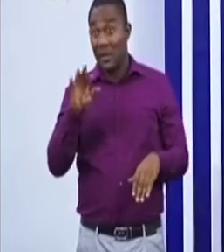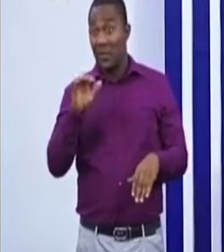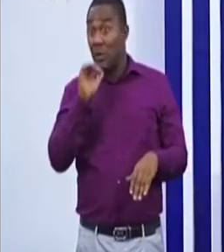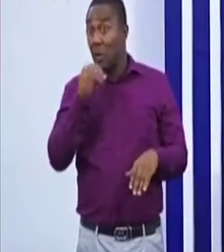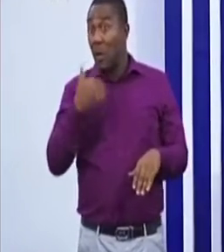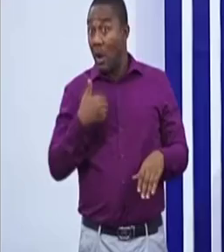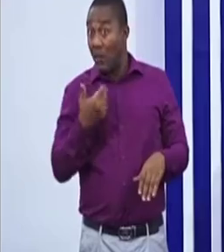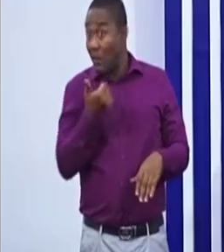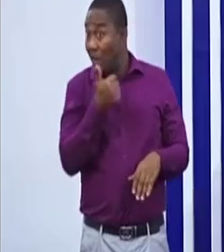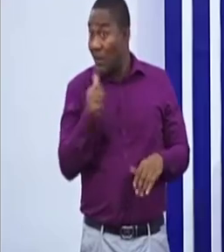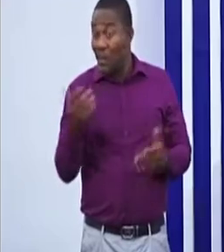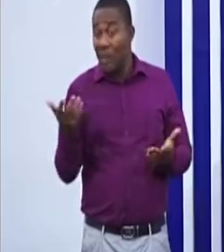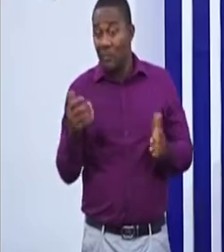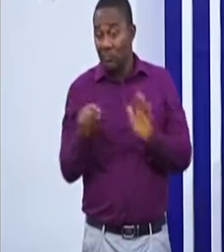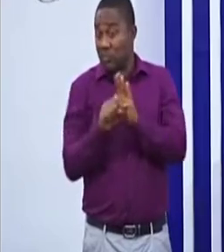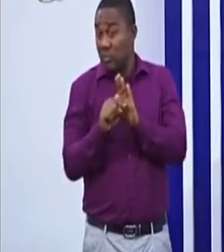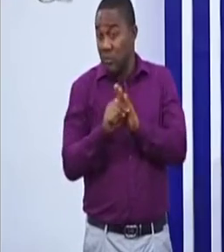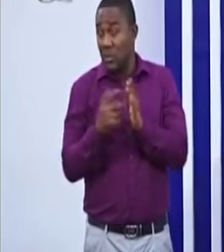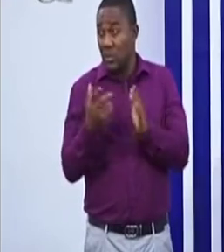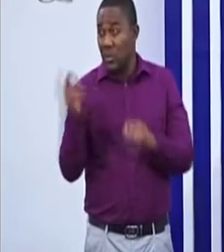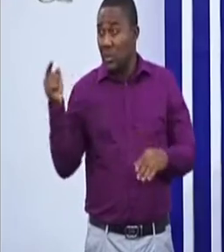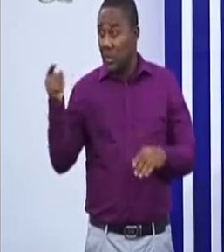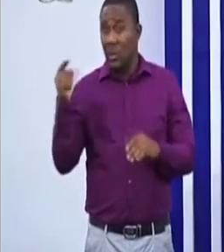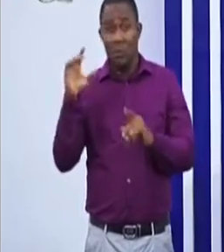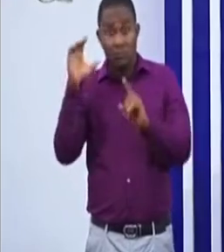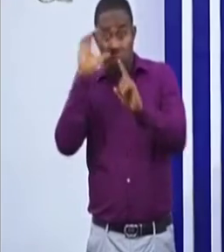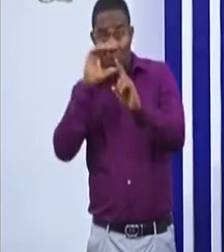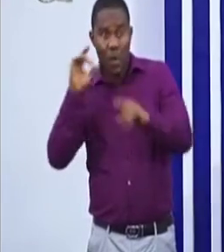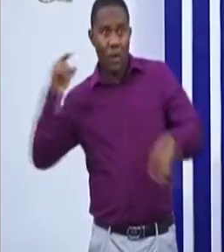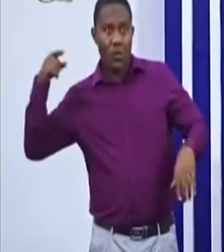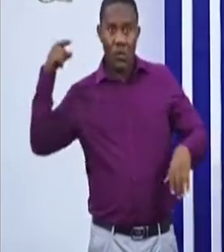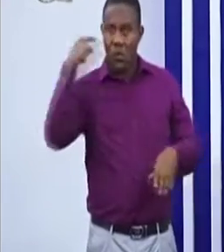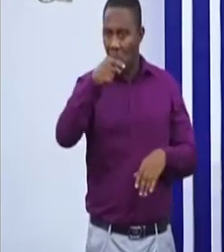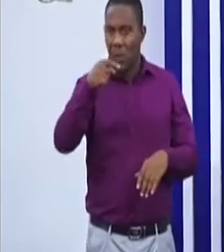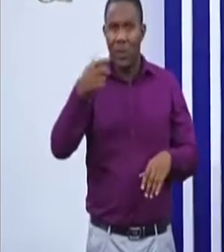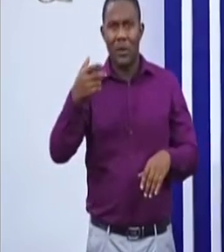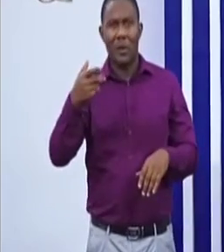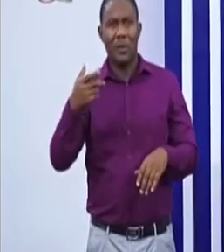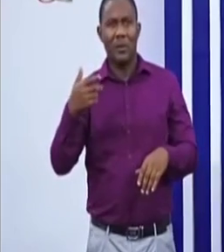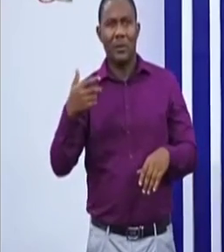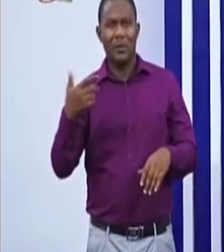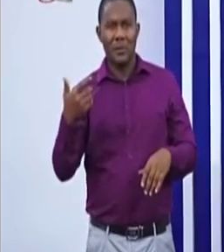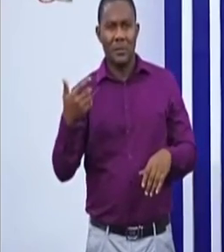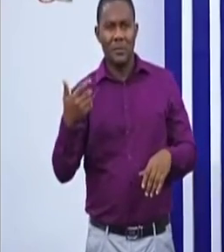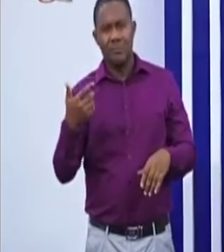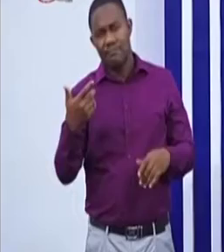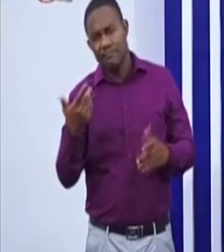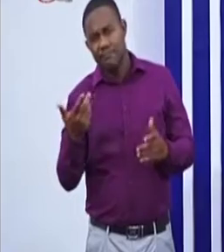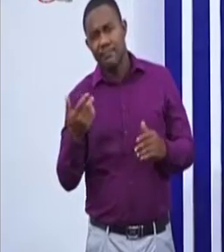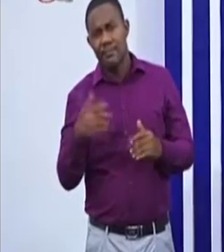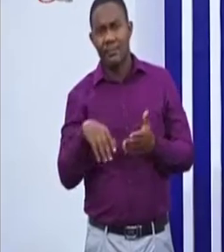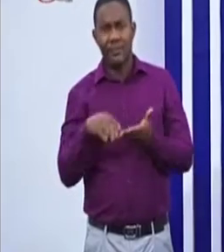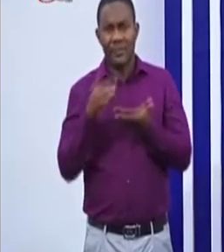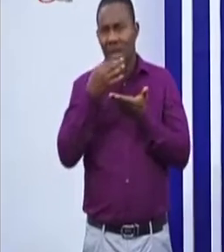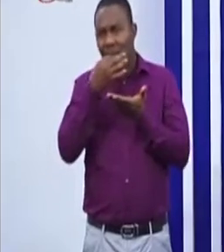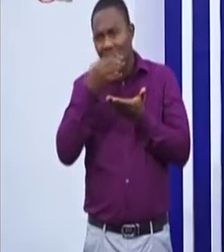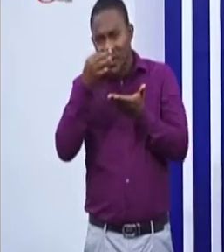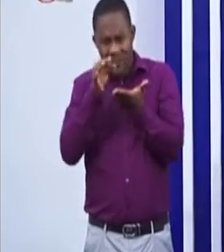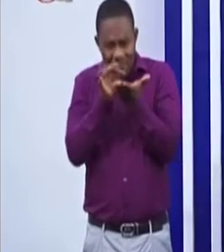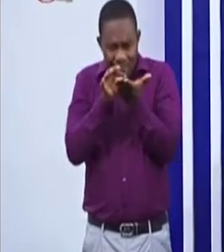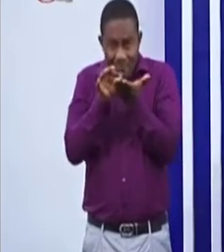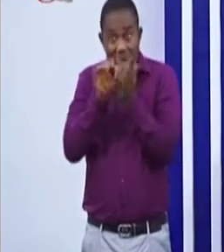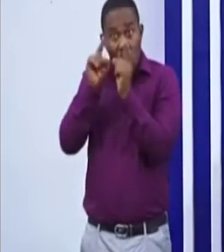na apɔmudenfoɔ no contact tracers ne bɛba wanaase na mo aba abɛyi wo sample ni bi na